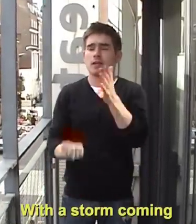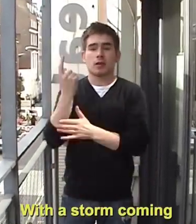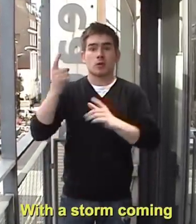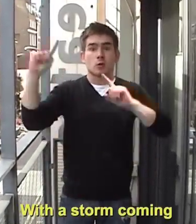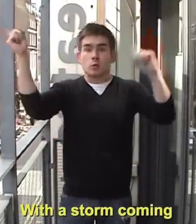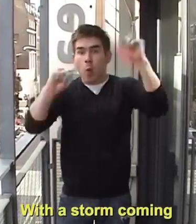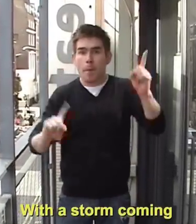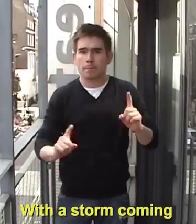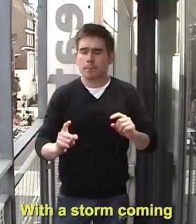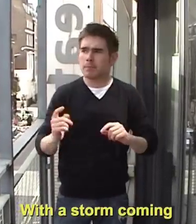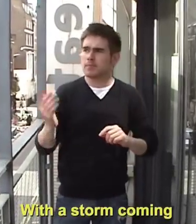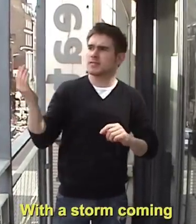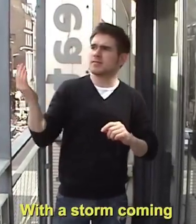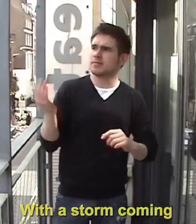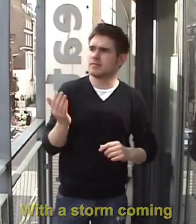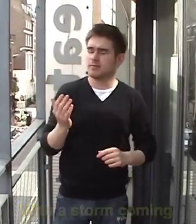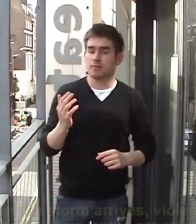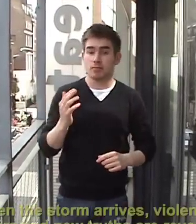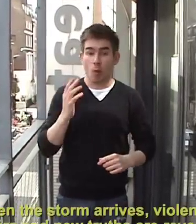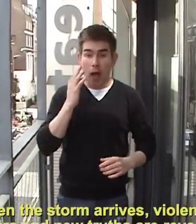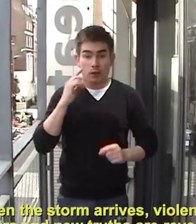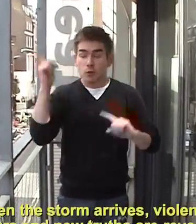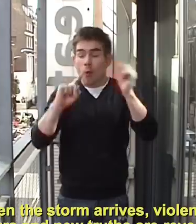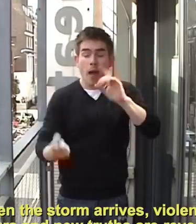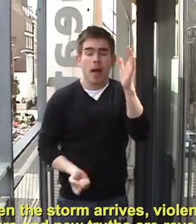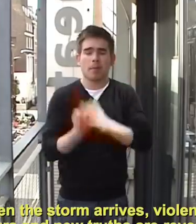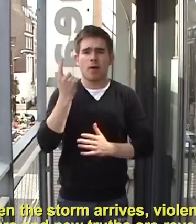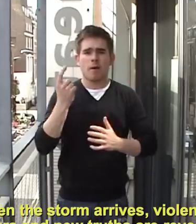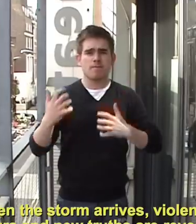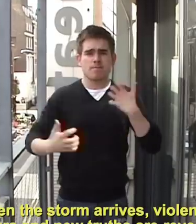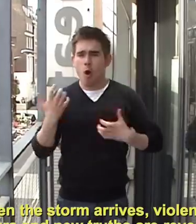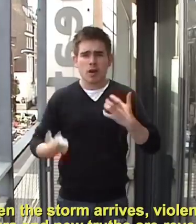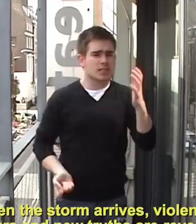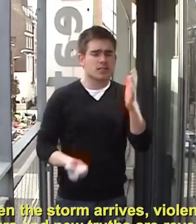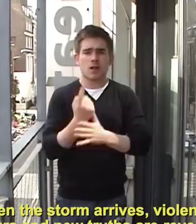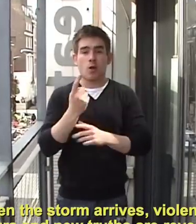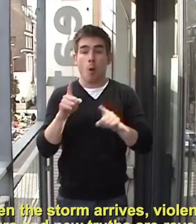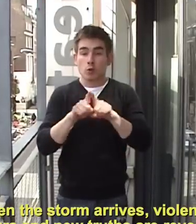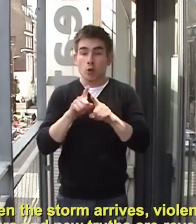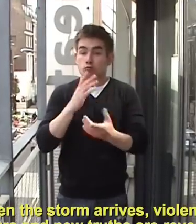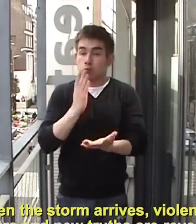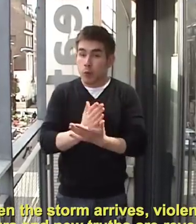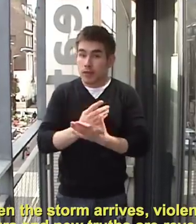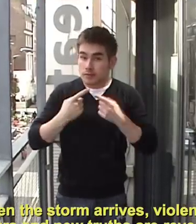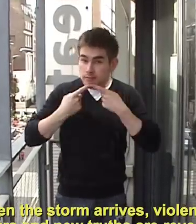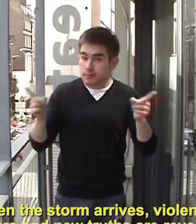There's a storm coming. And when the storm arrives, violence occurs and new truths are revealed.